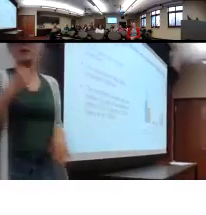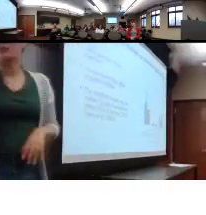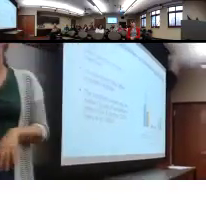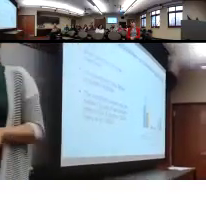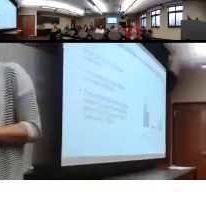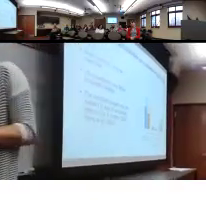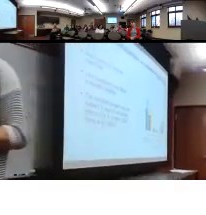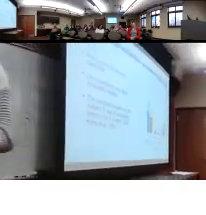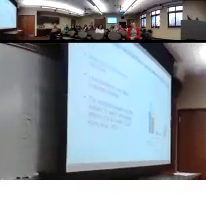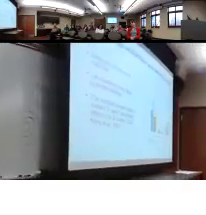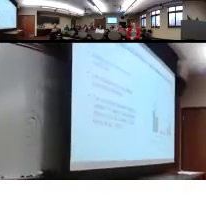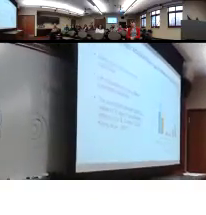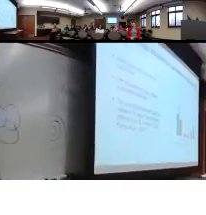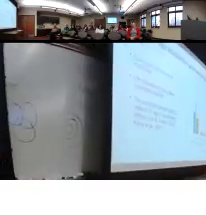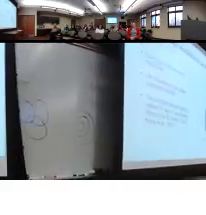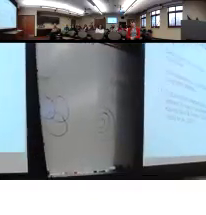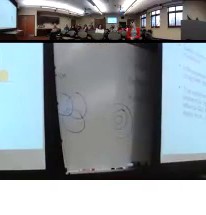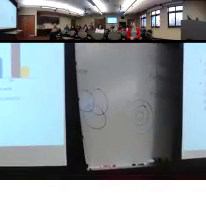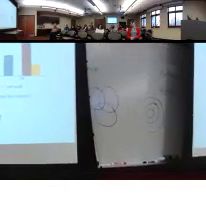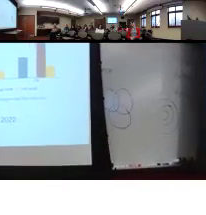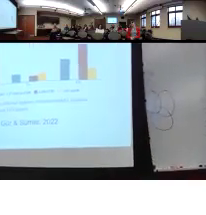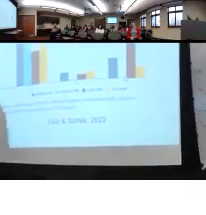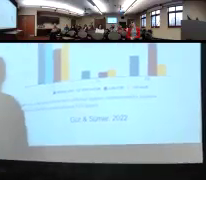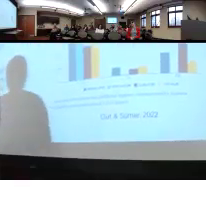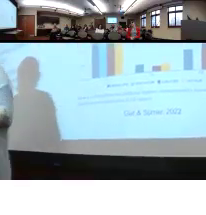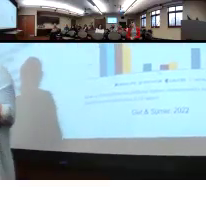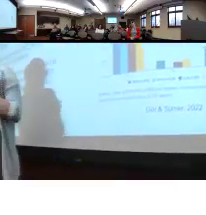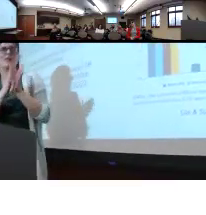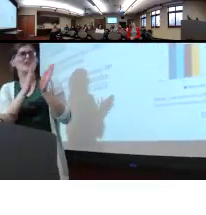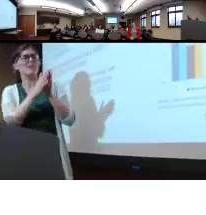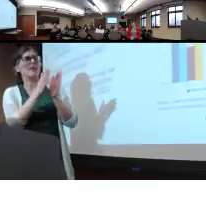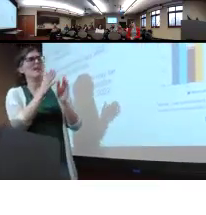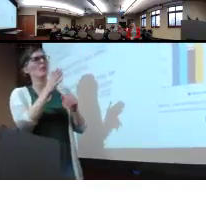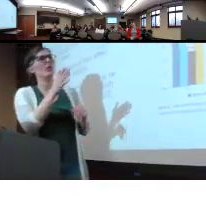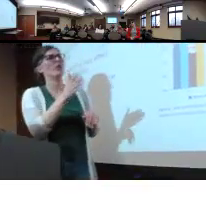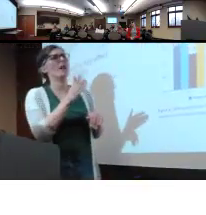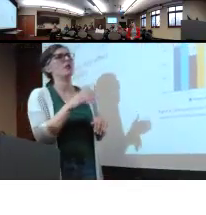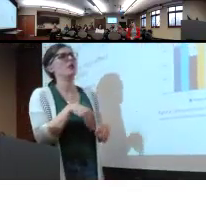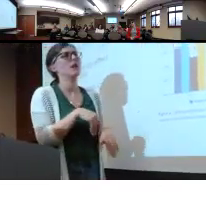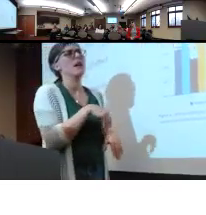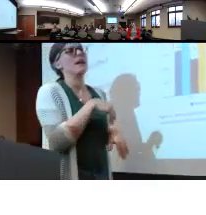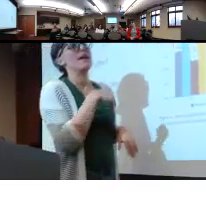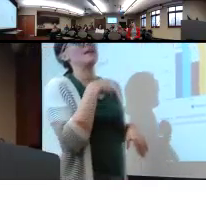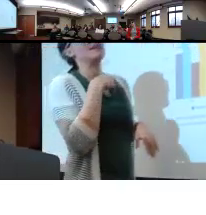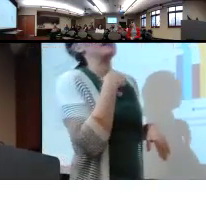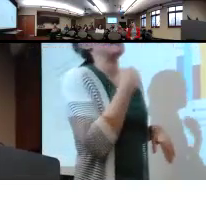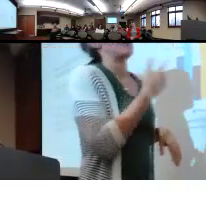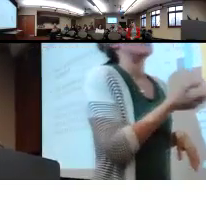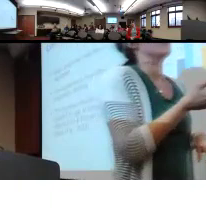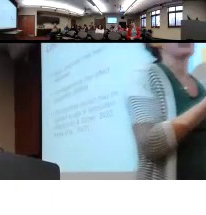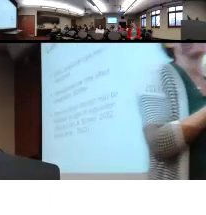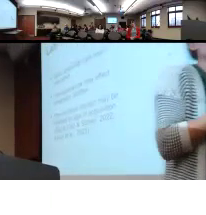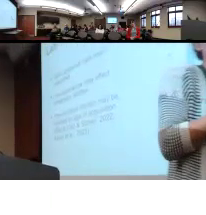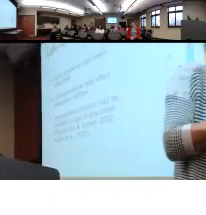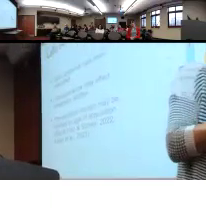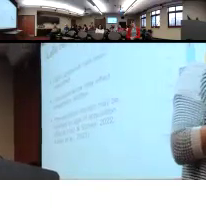some previous research has suggested that for people who are learning language after the immediate early childhood, the